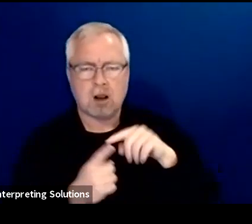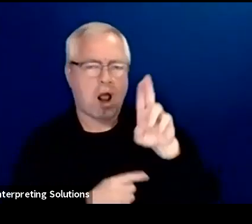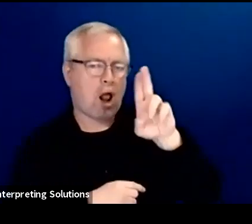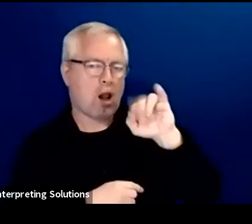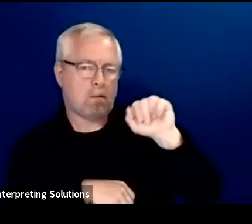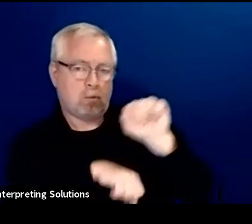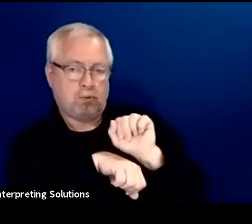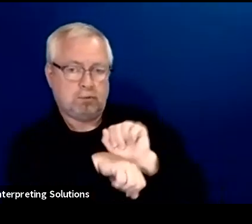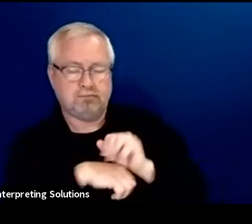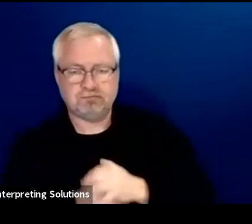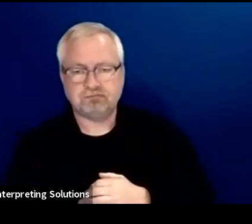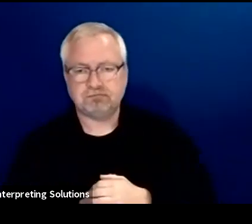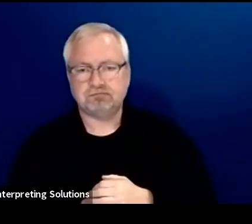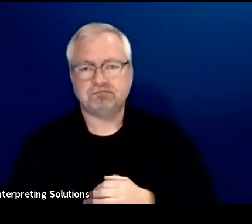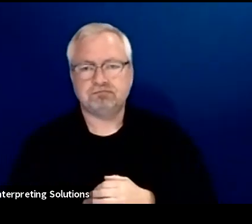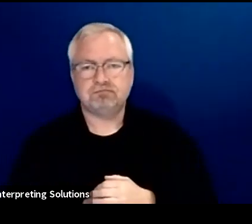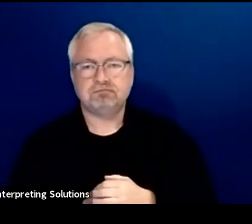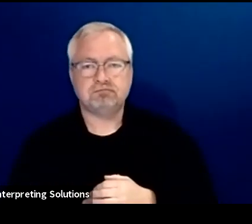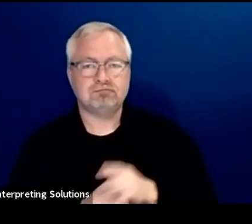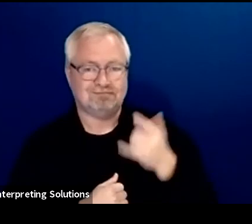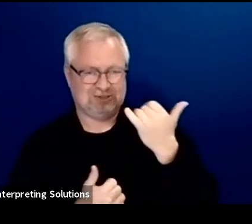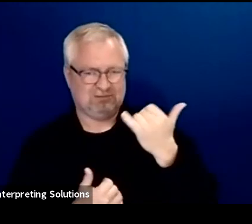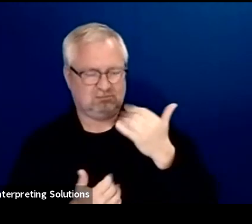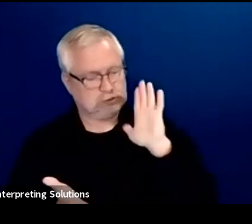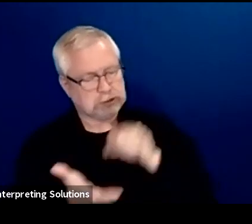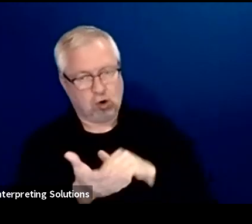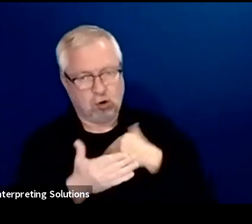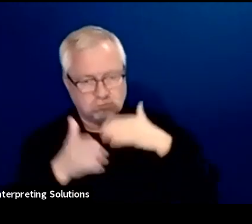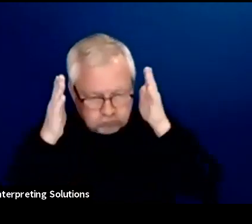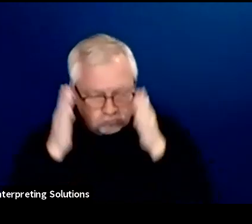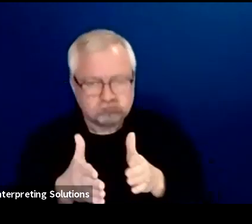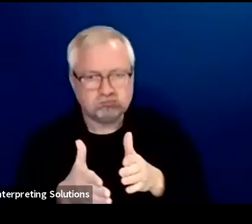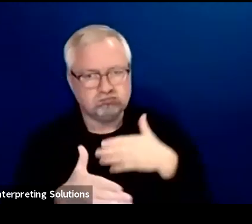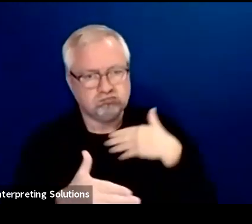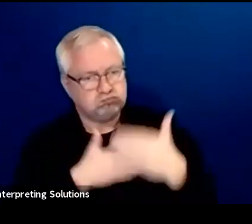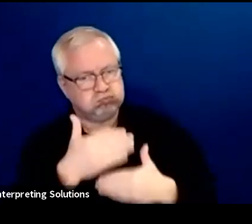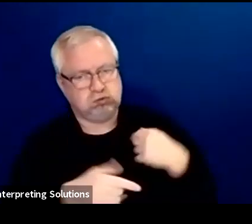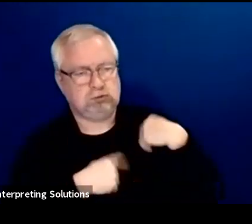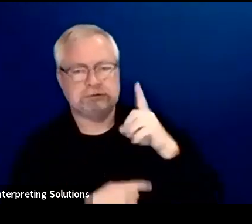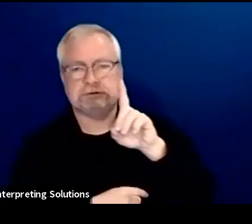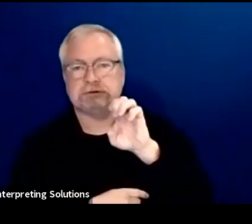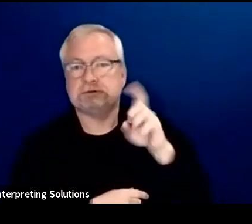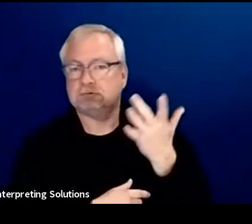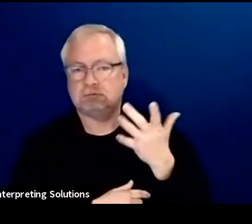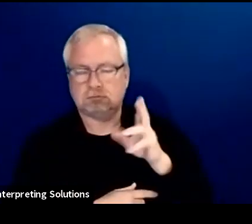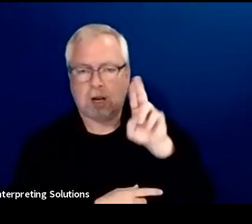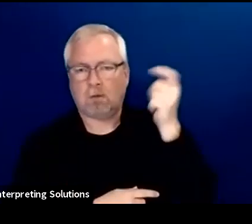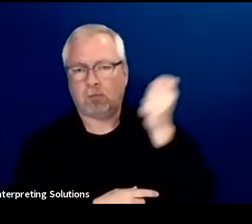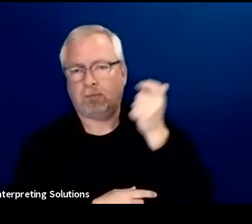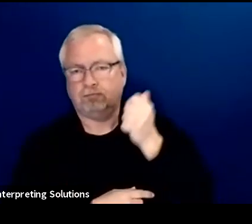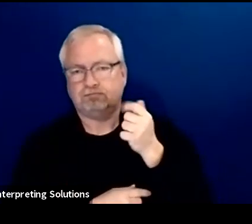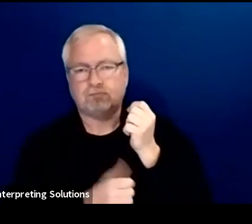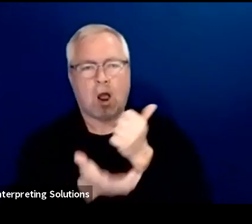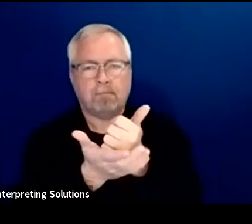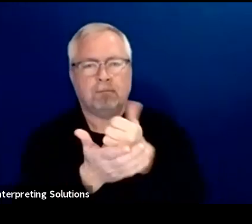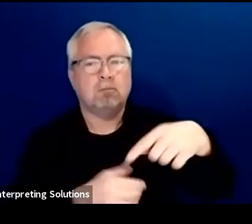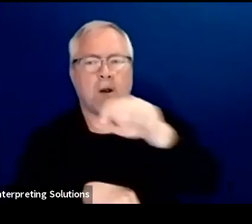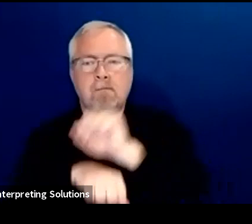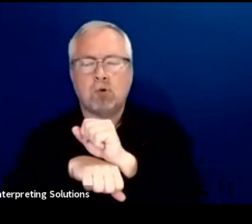central focus for us at the Department of Employment and Economic Development to help workers who are really struggling right now, separated from their jobs, either temporarily